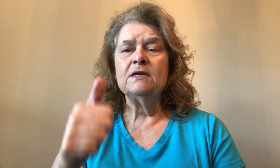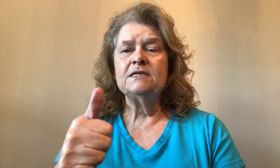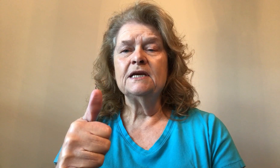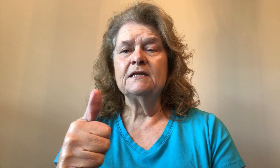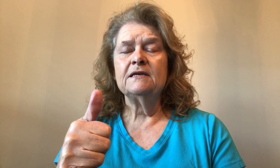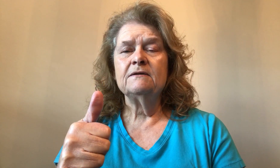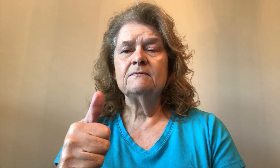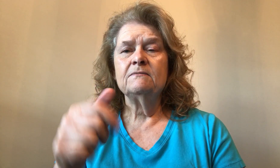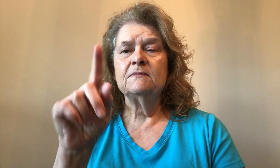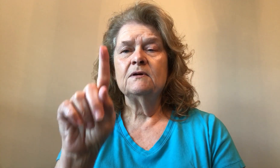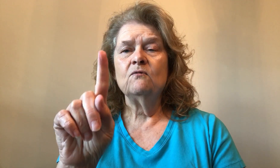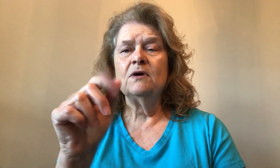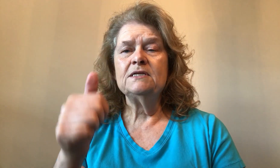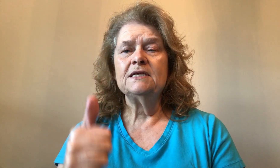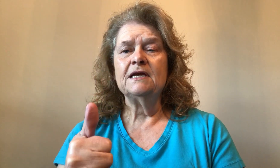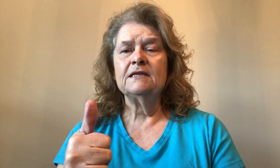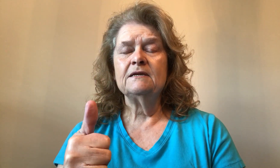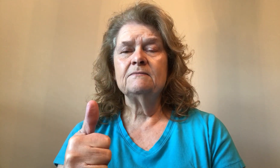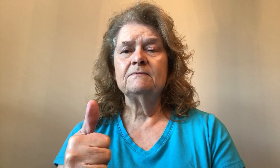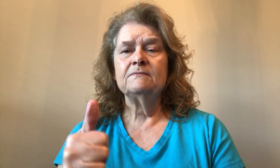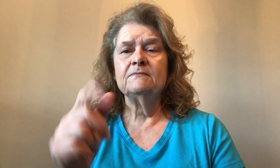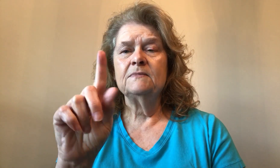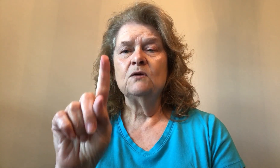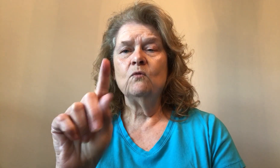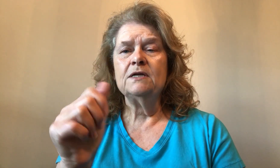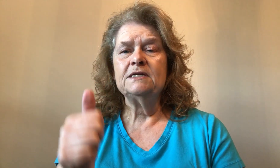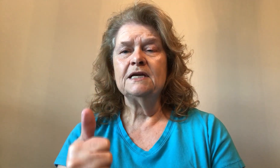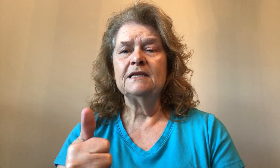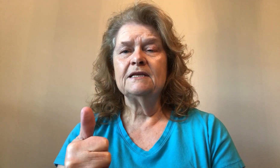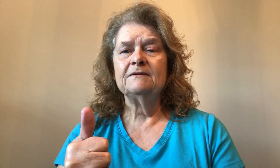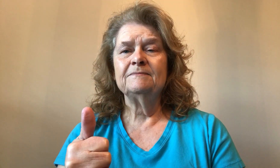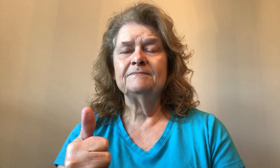1/10. 1/10. 1/10.